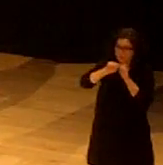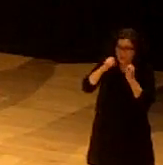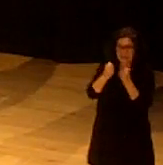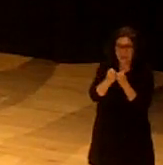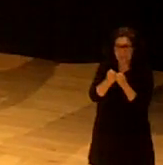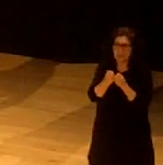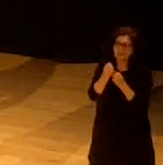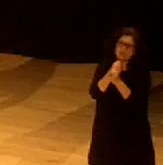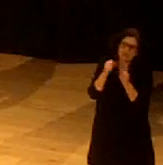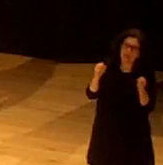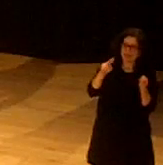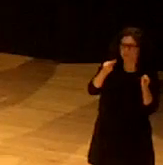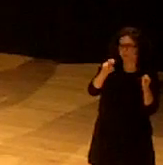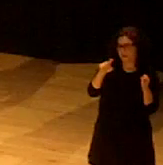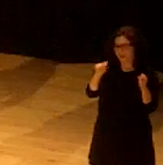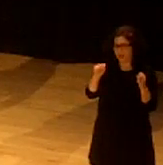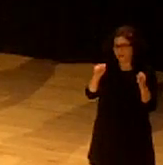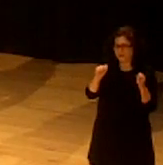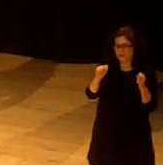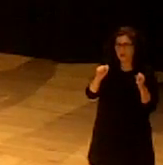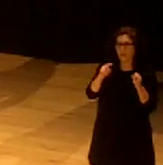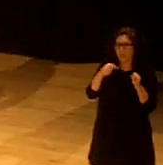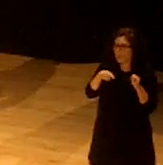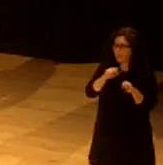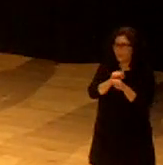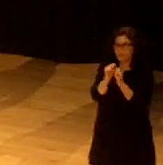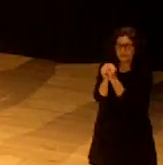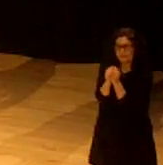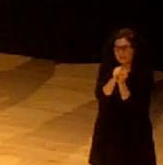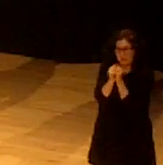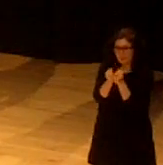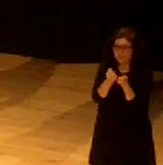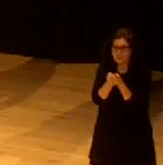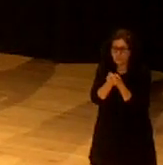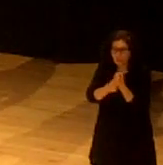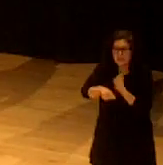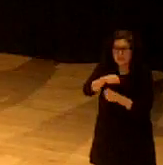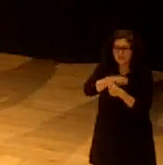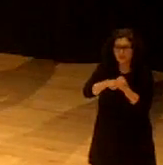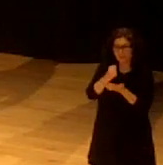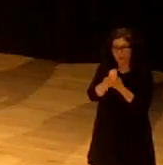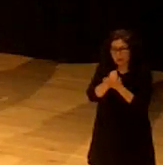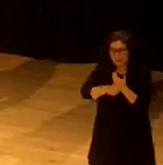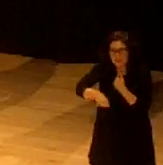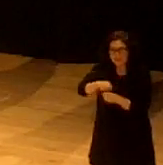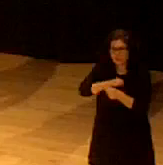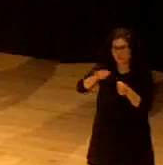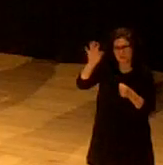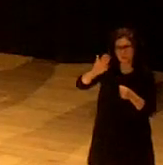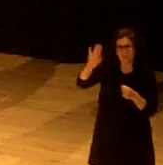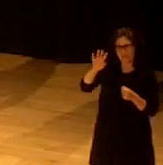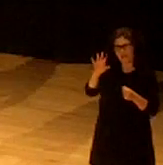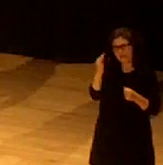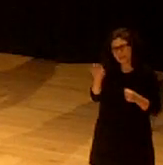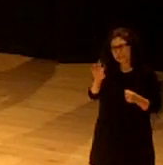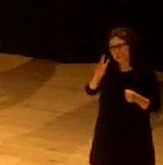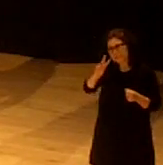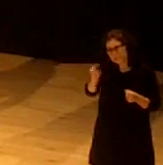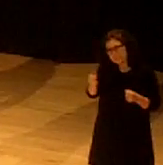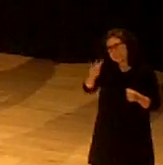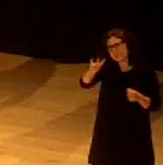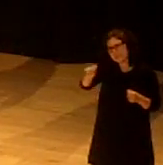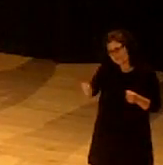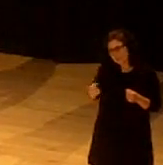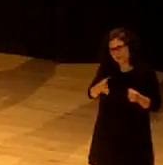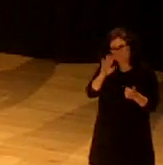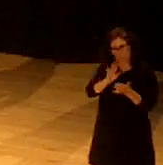know, ways of thinking about collective structures, and that more and more as a society we're broken up into these individual pieces,